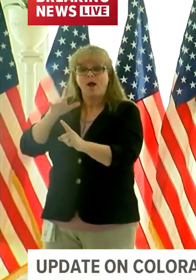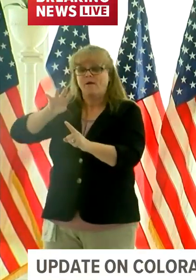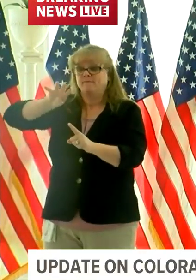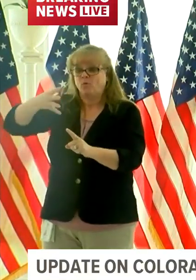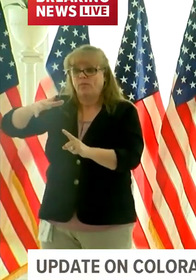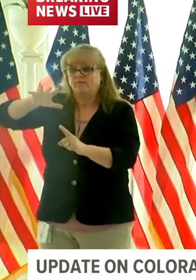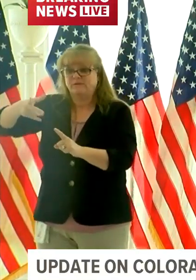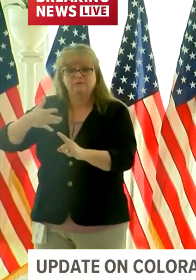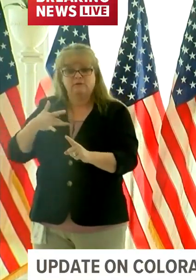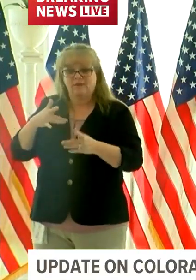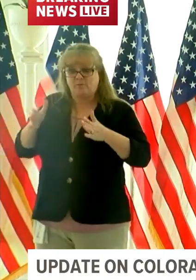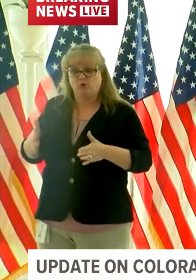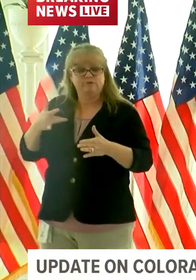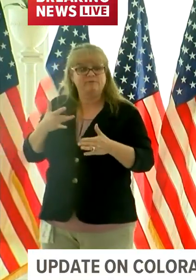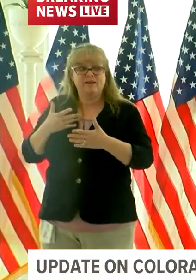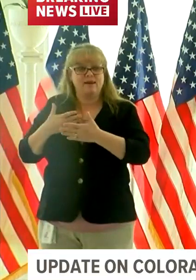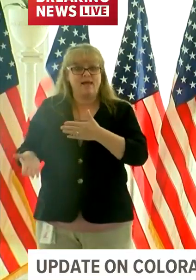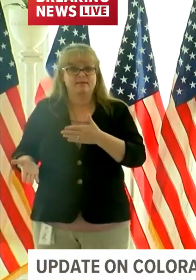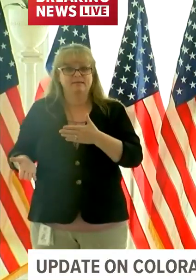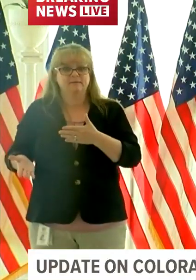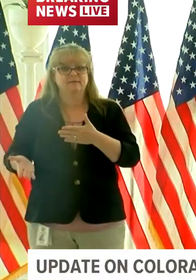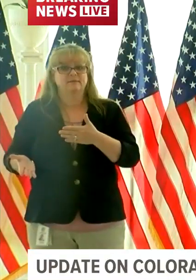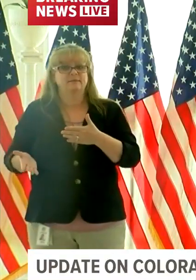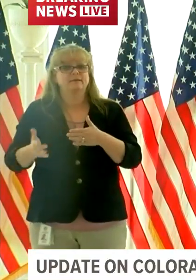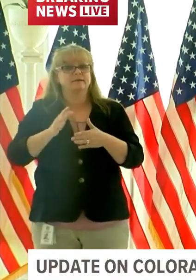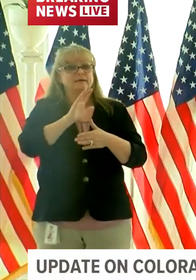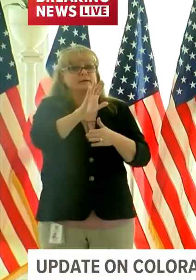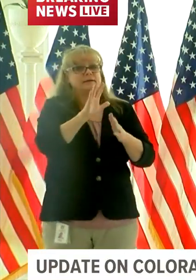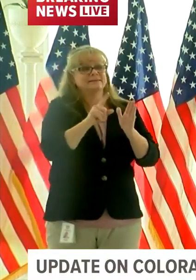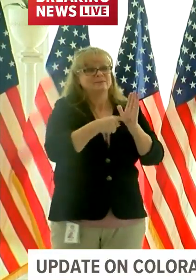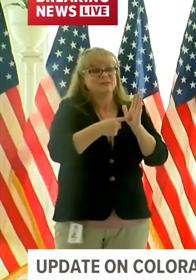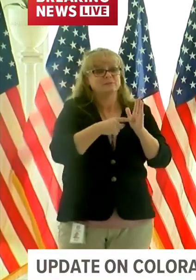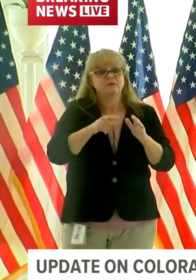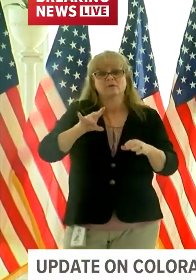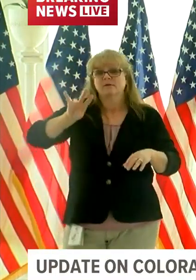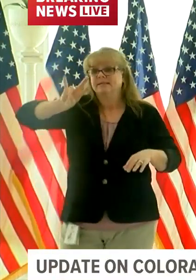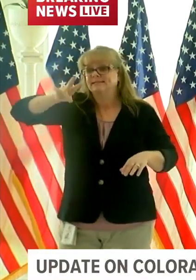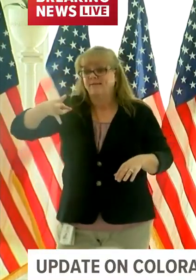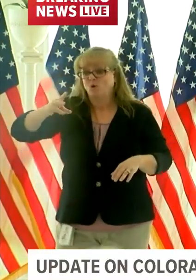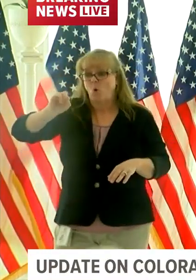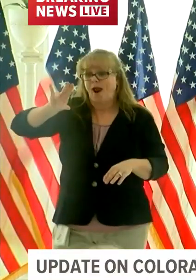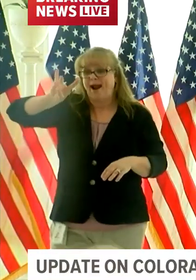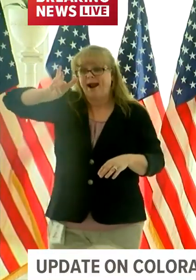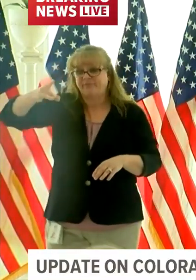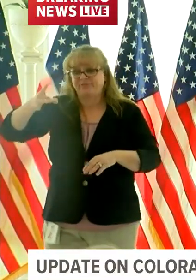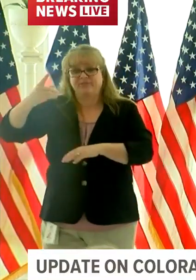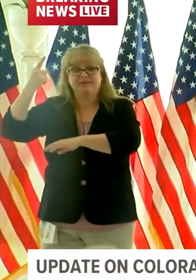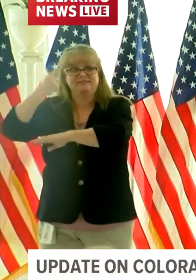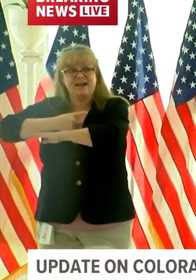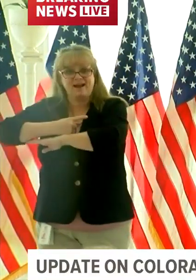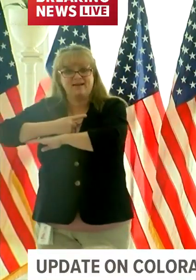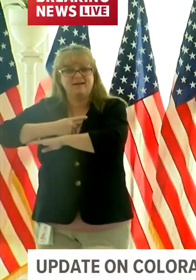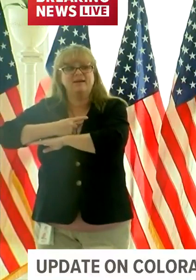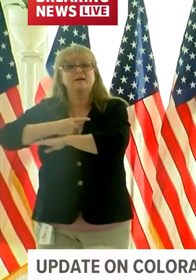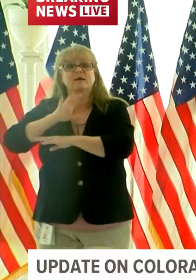cases where it's 8 or 9 days, but there's the bulk of it 4 or 5 days after. And those first symptoms are